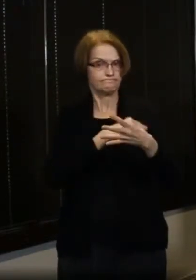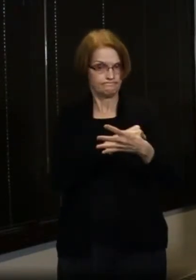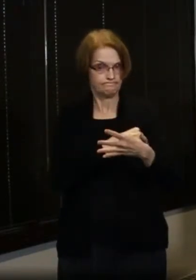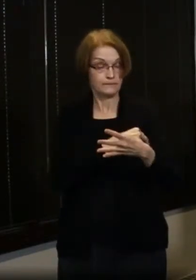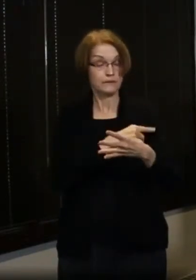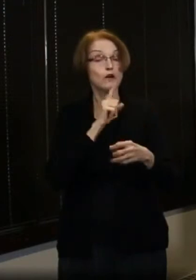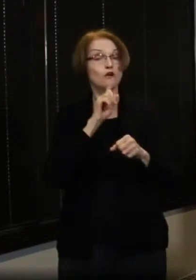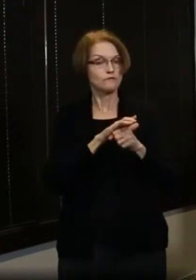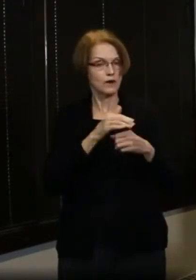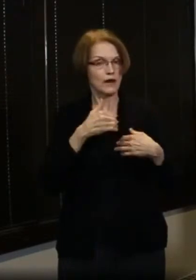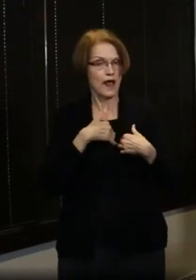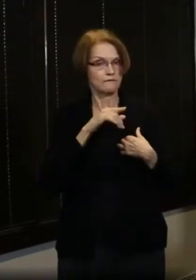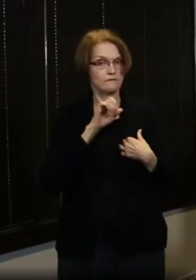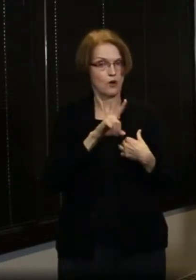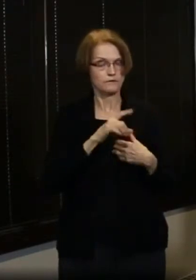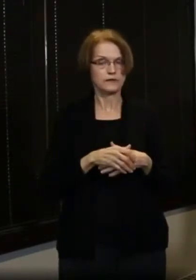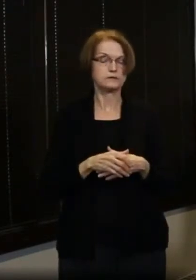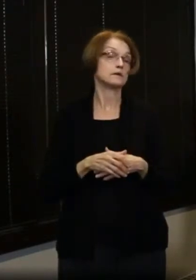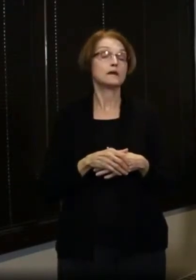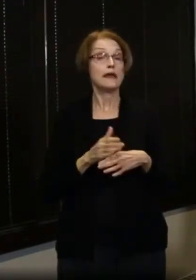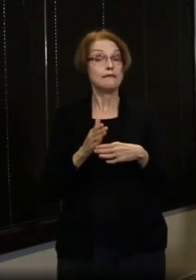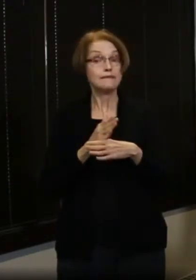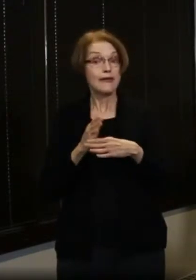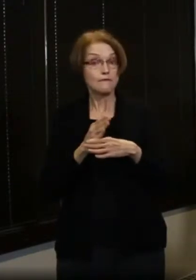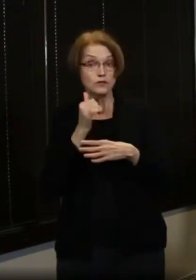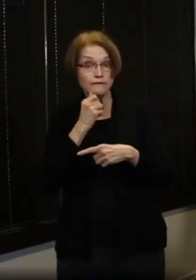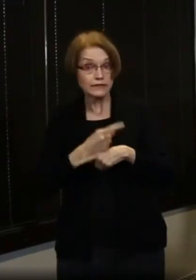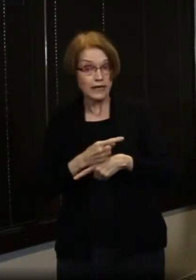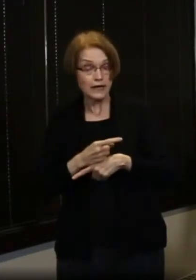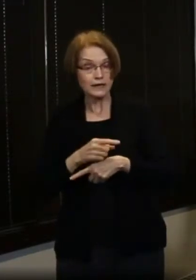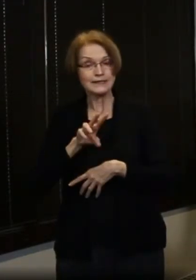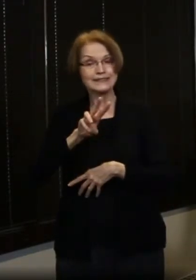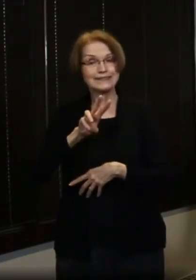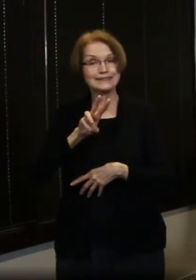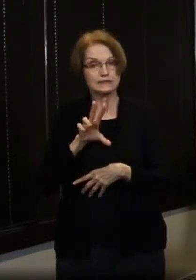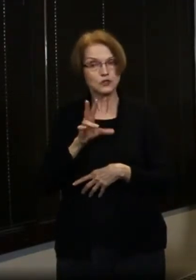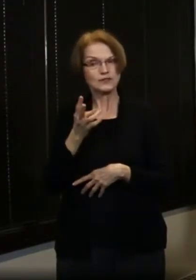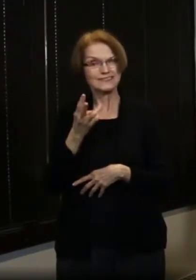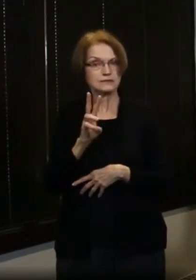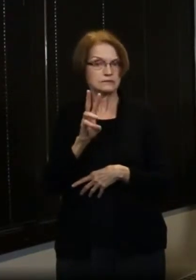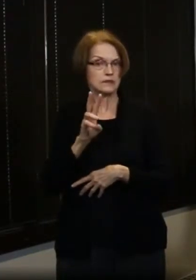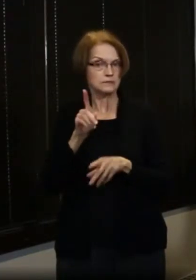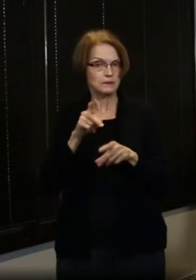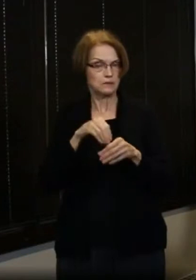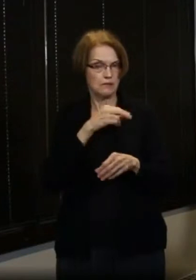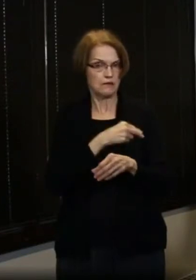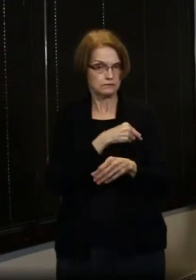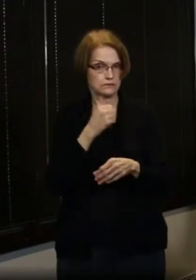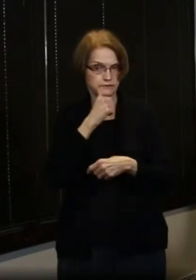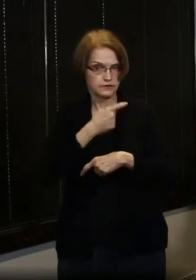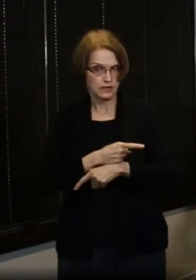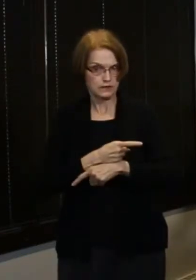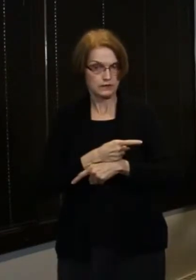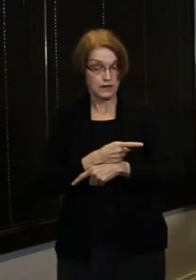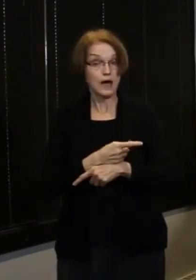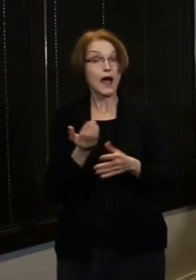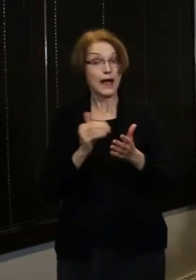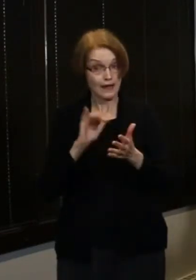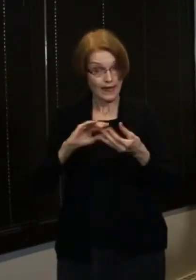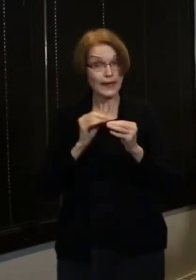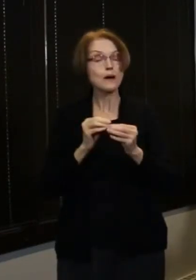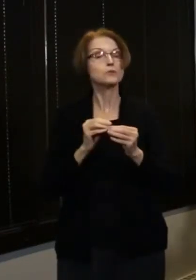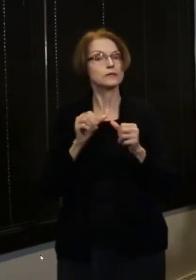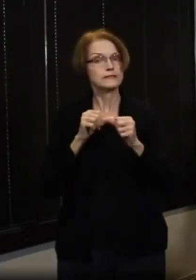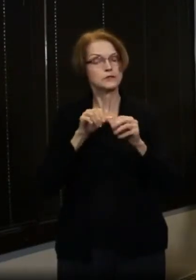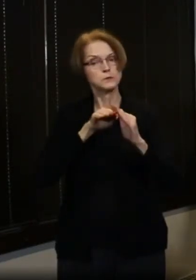COVID. The moving average now is at 616, and again continues that downward movement.